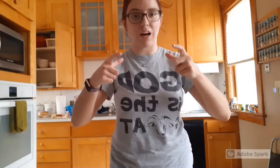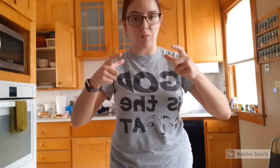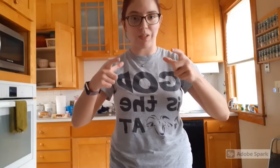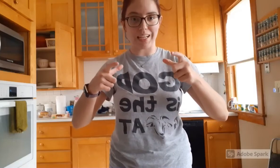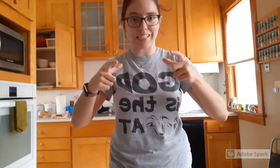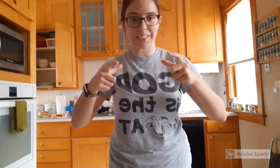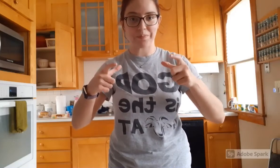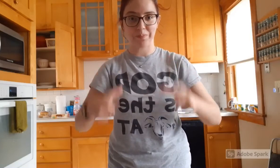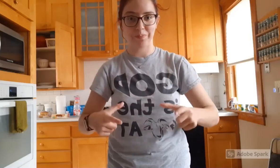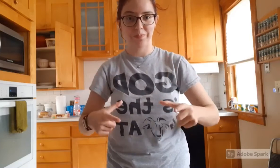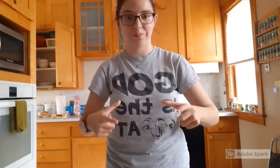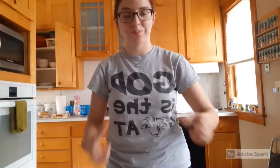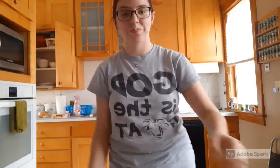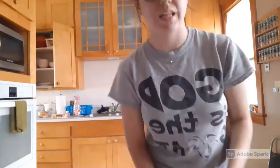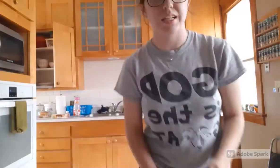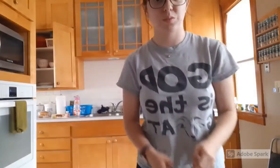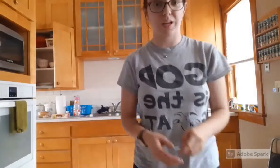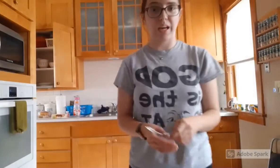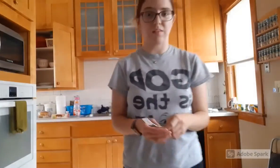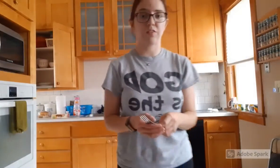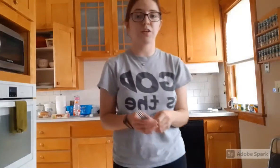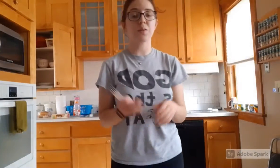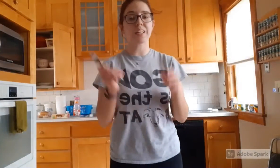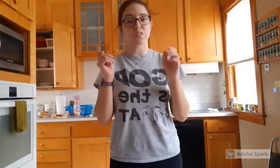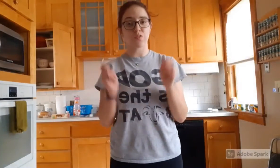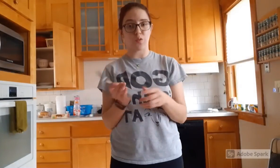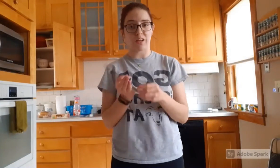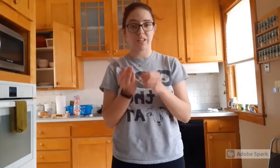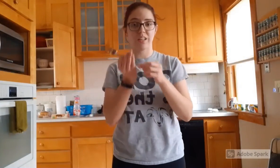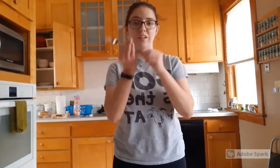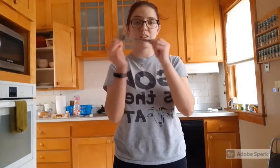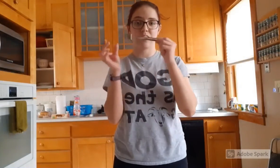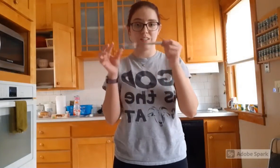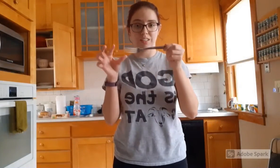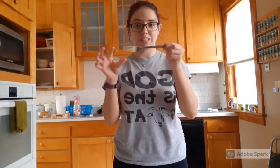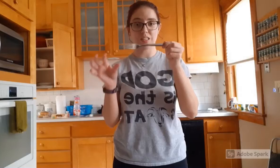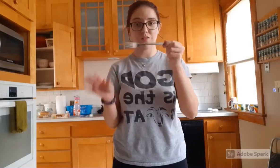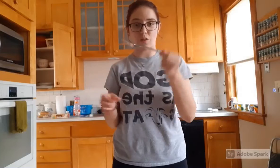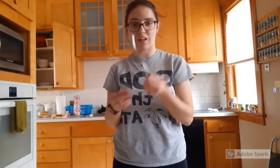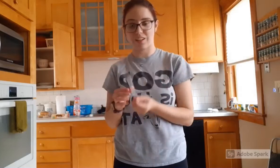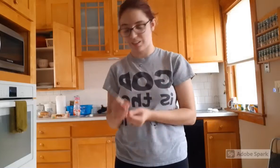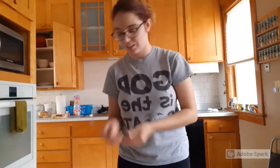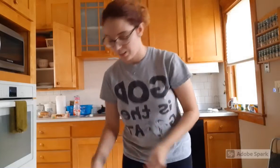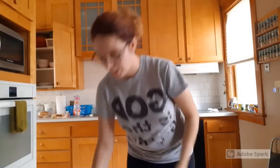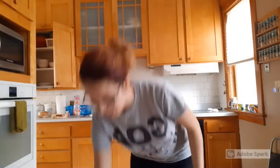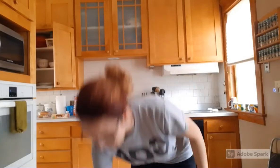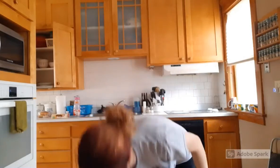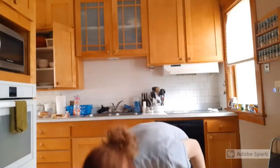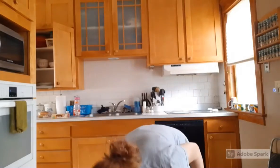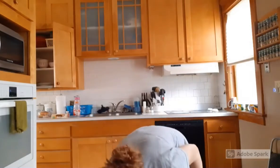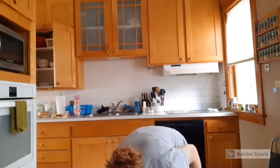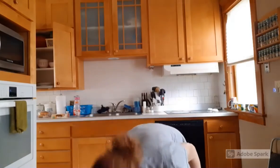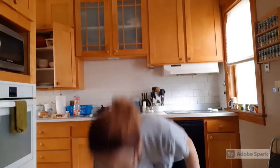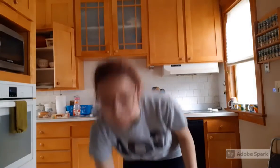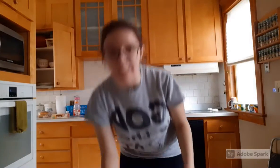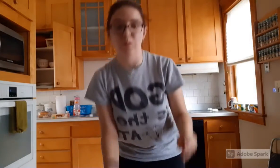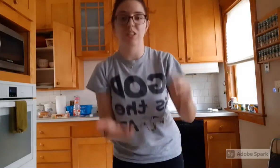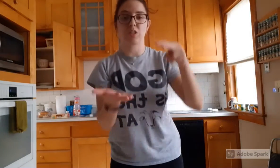plate. Next one I have for you is fork. This is a fork. And so fork in sign language, you have